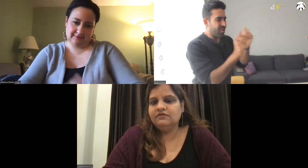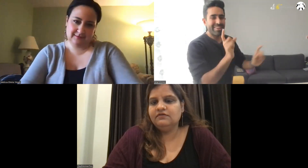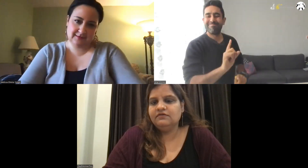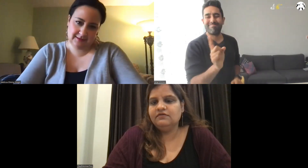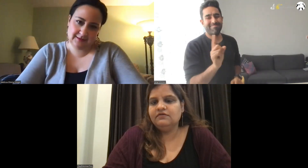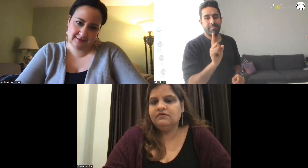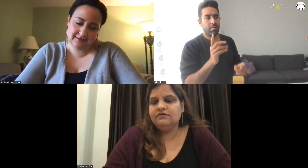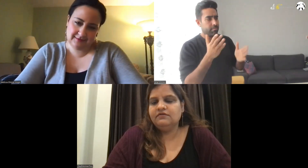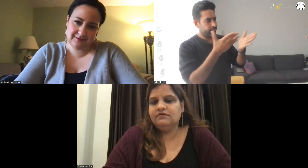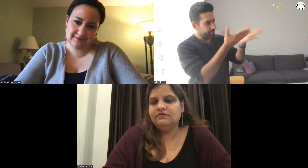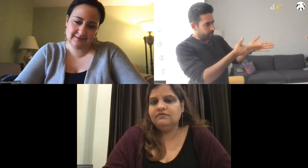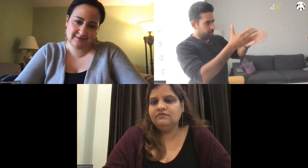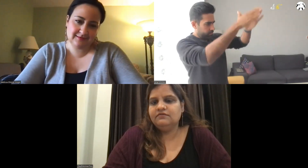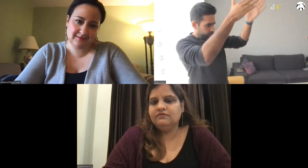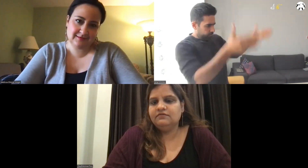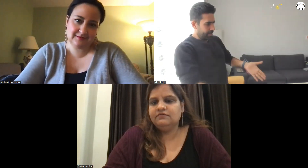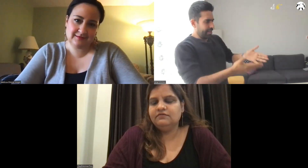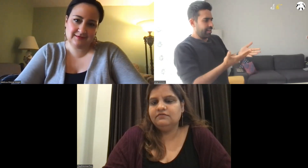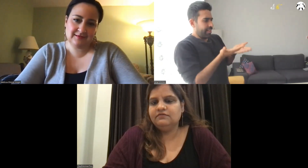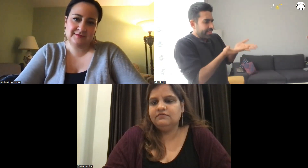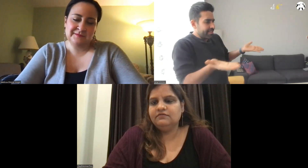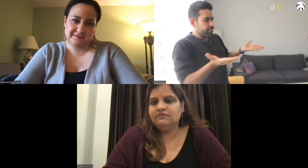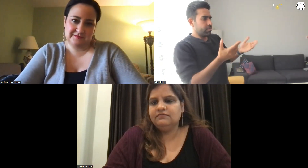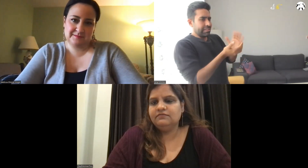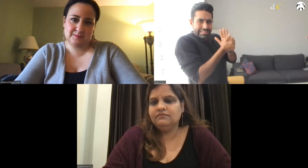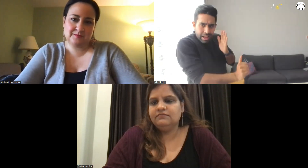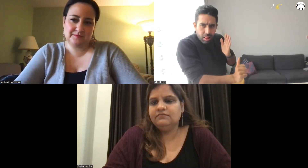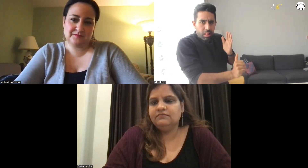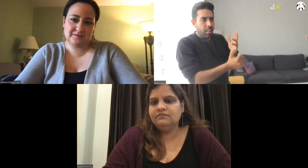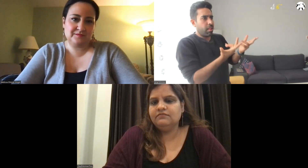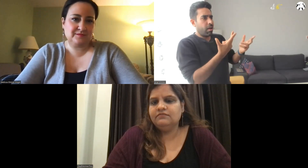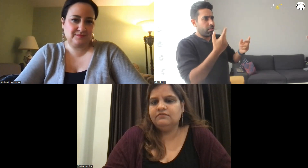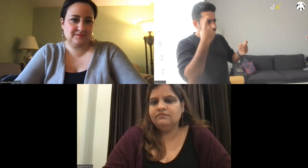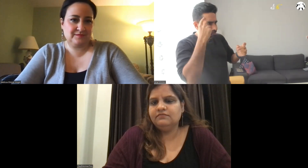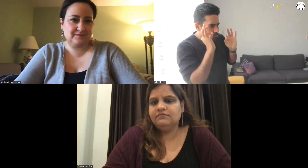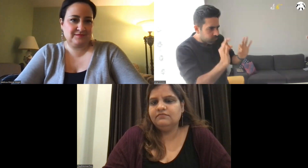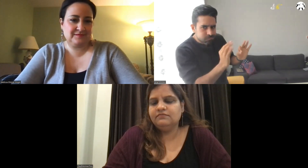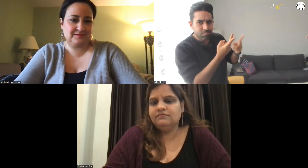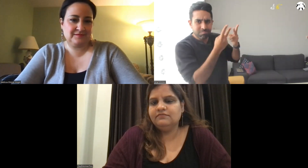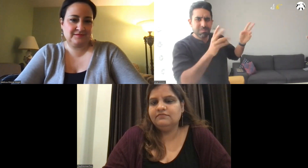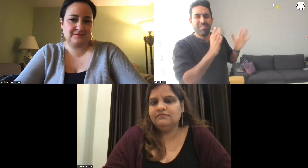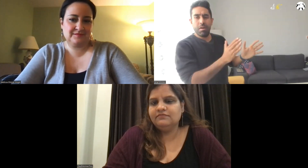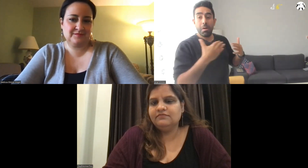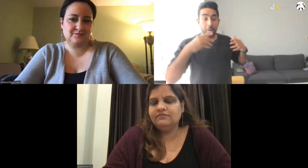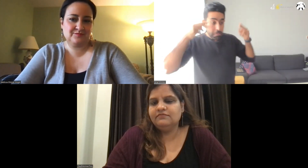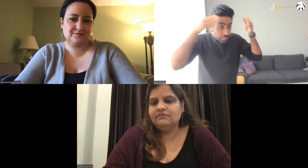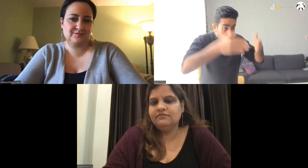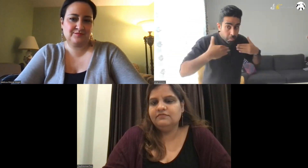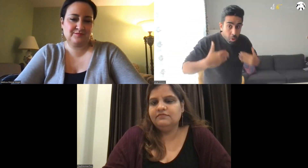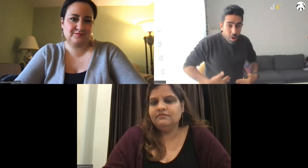to see in a different perspective and should not compliment or should say in other words, like you have to look towards